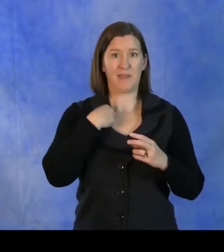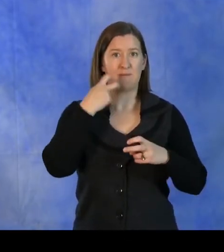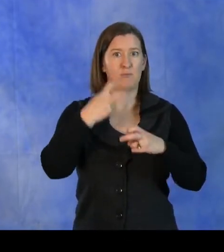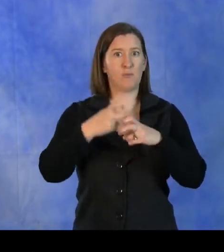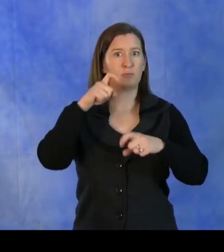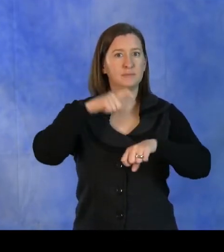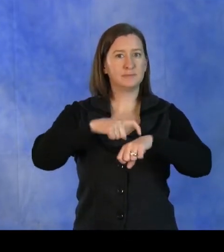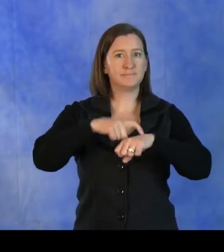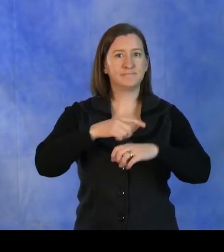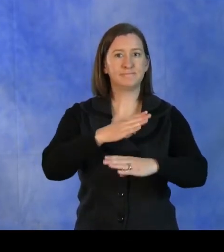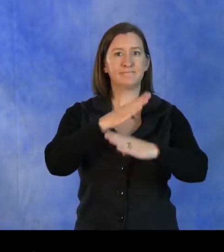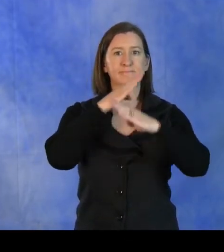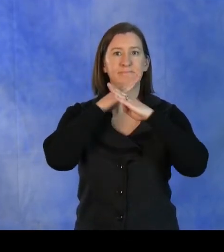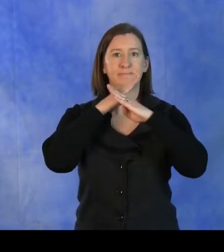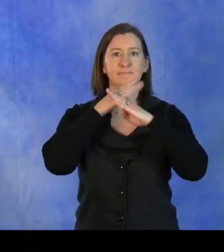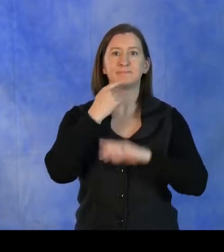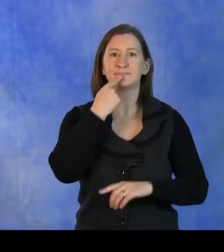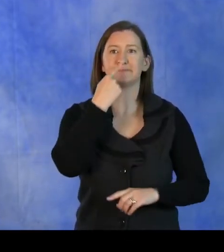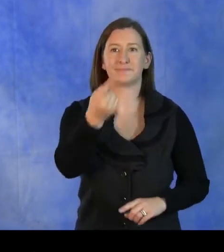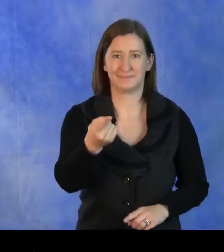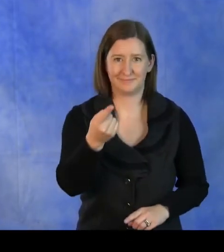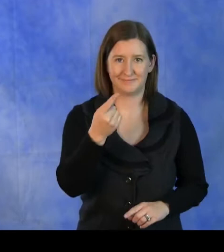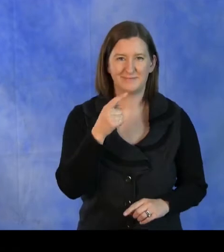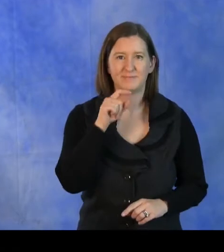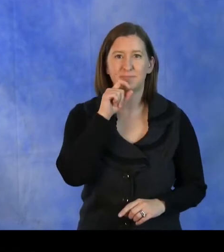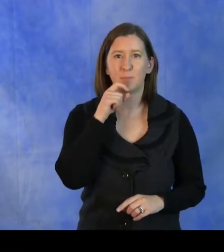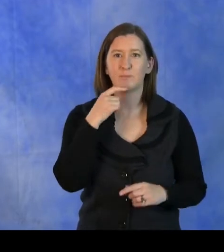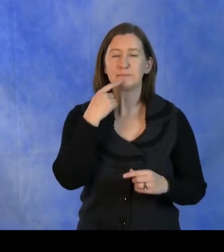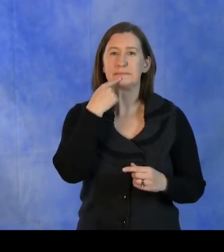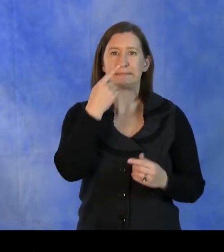They don't have that control for,